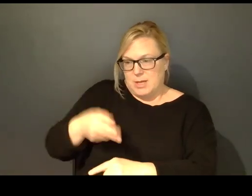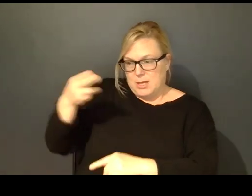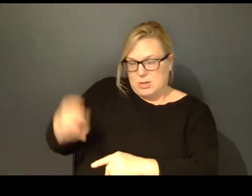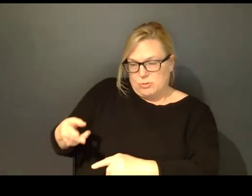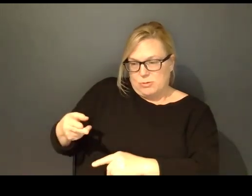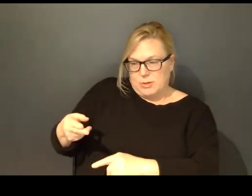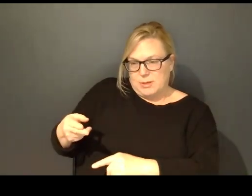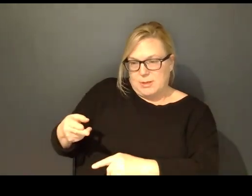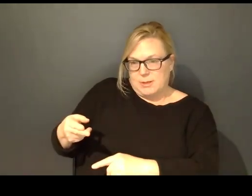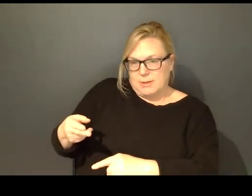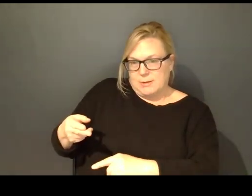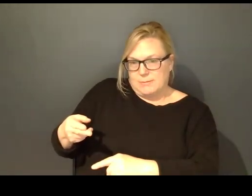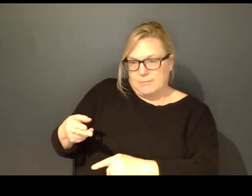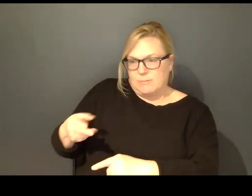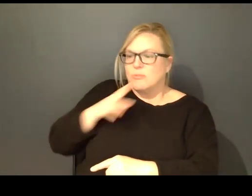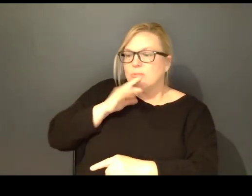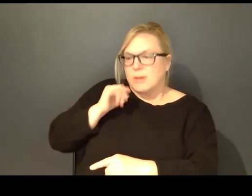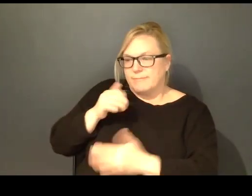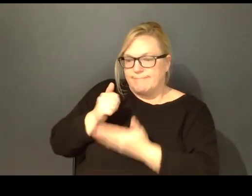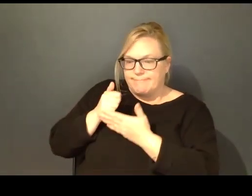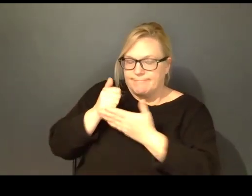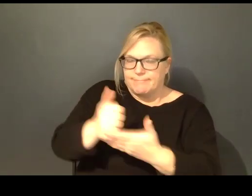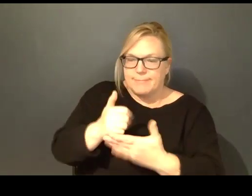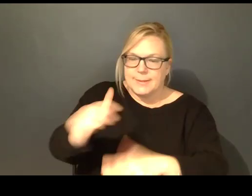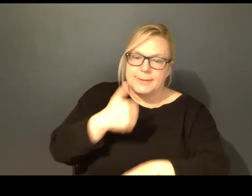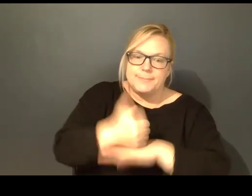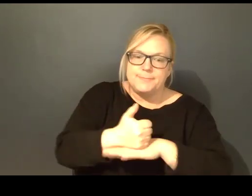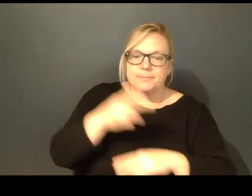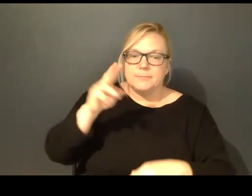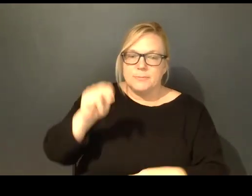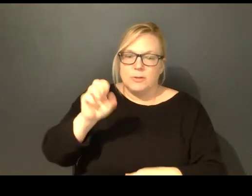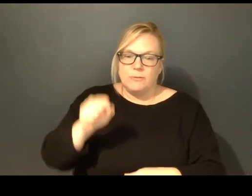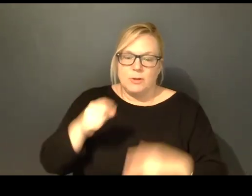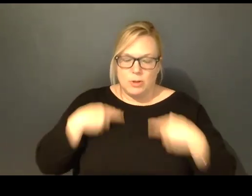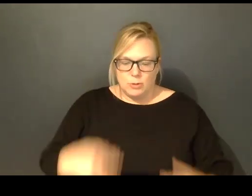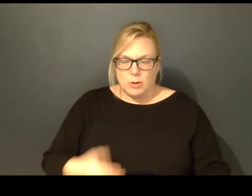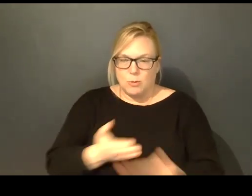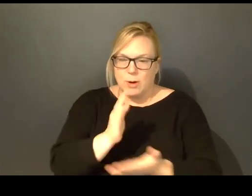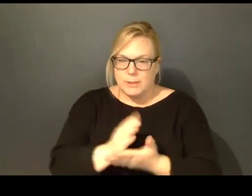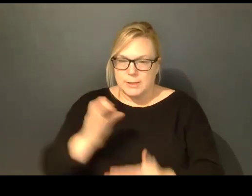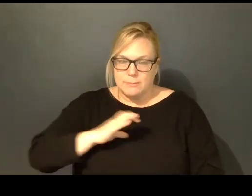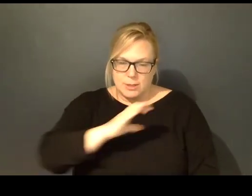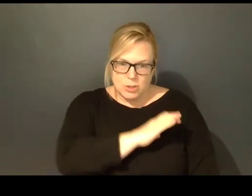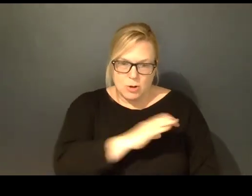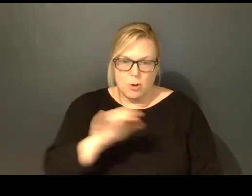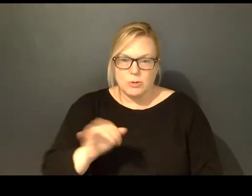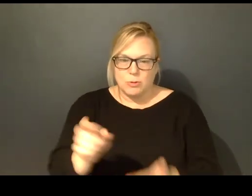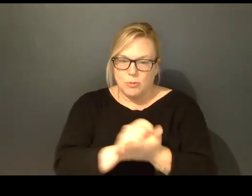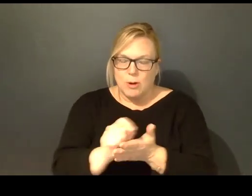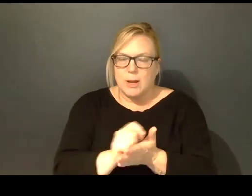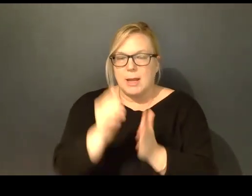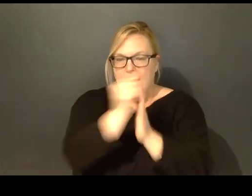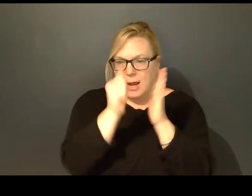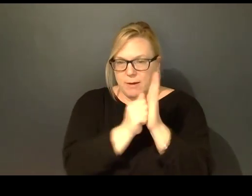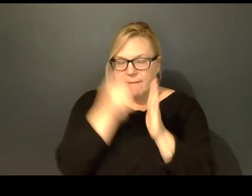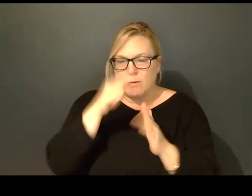behind, I would say, the foundation and establishment of the Nova Scotia Human Rights Commission and the drafting of the Nova Scotia Human